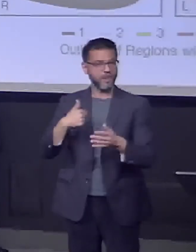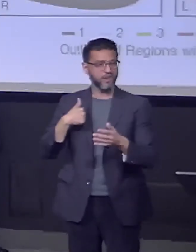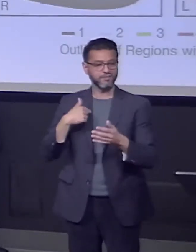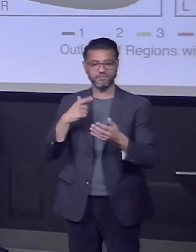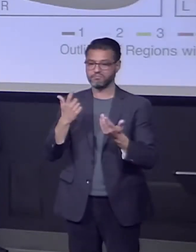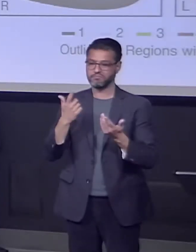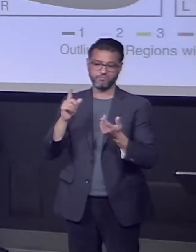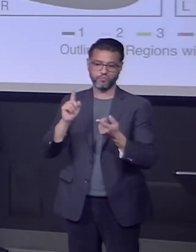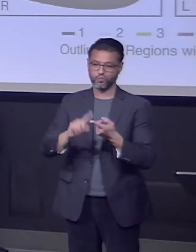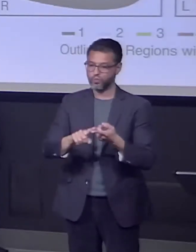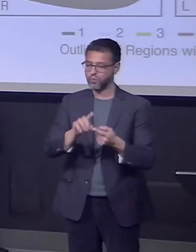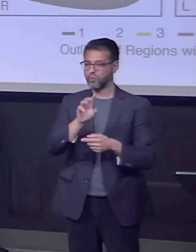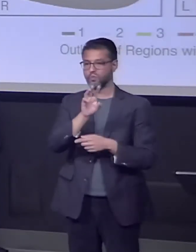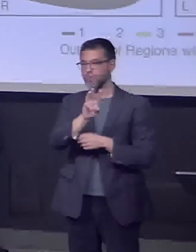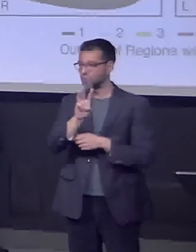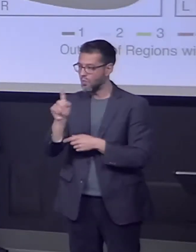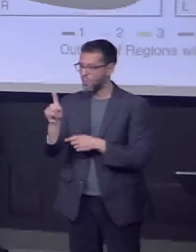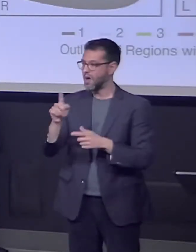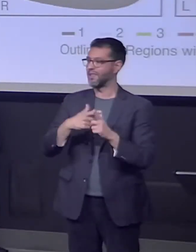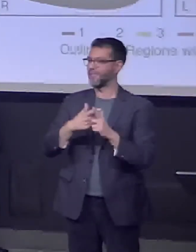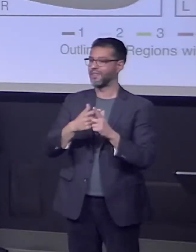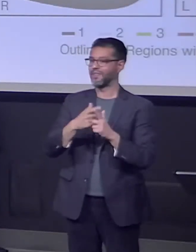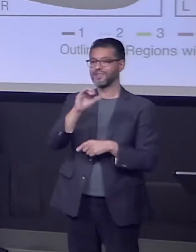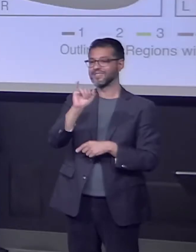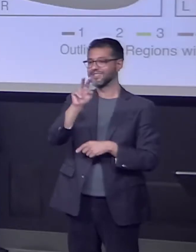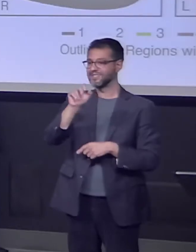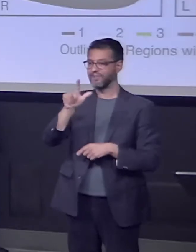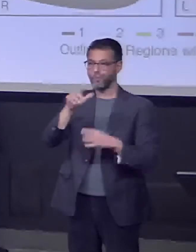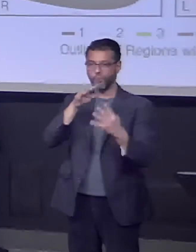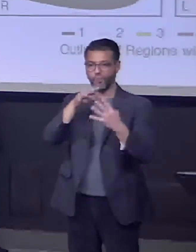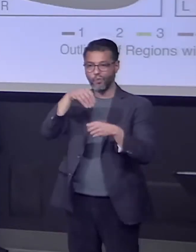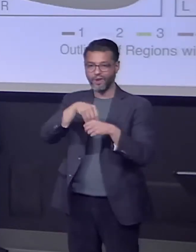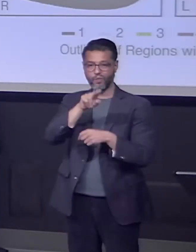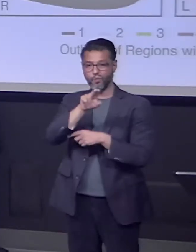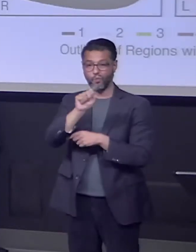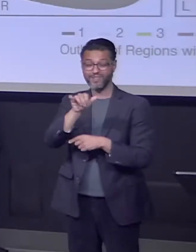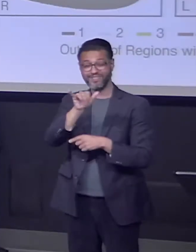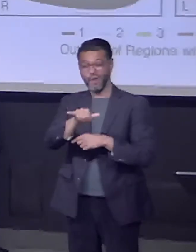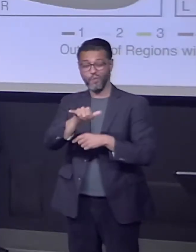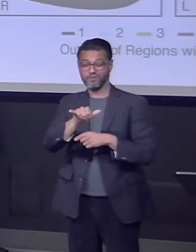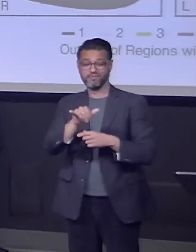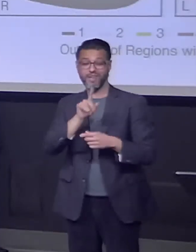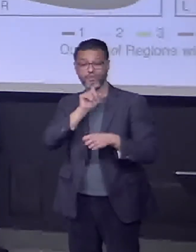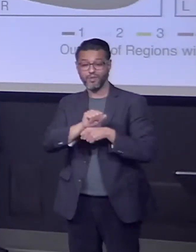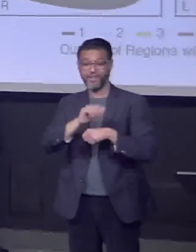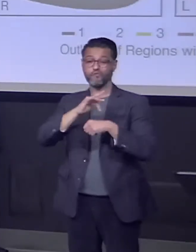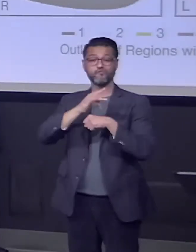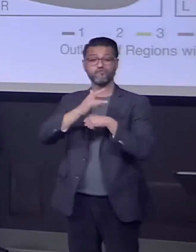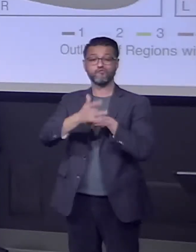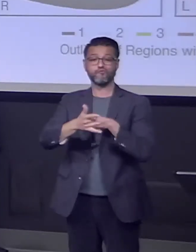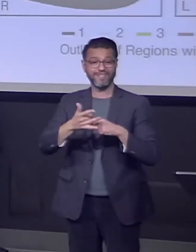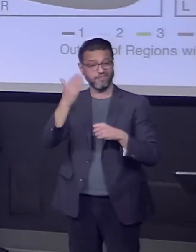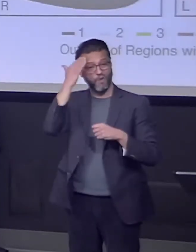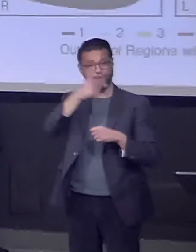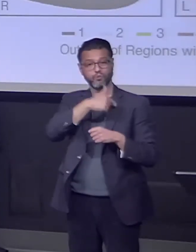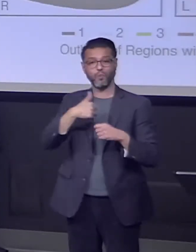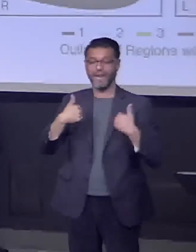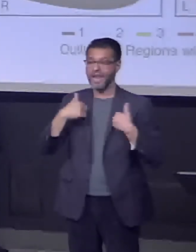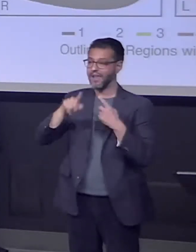War I and in the Civil War here in the United States. This was actually the earliest body of knowledge that we have about functional specialization